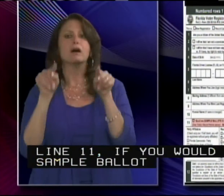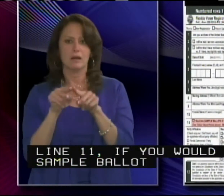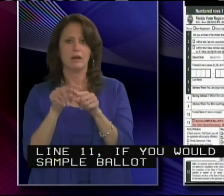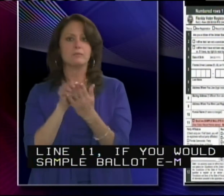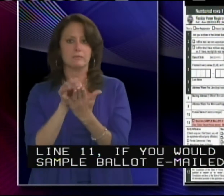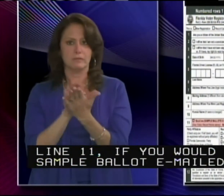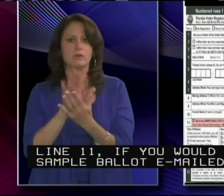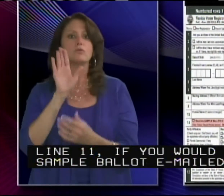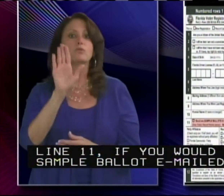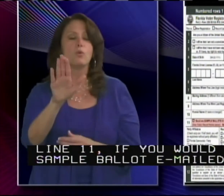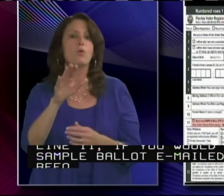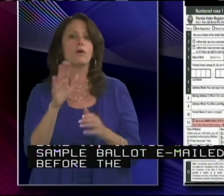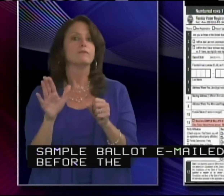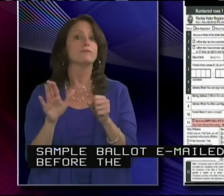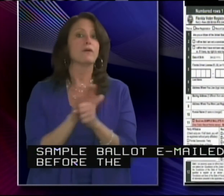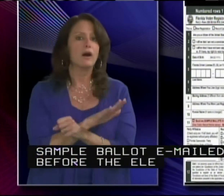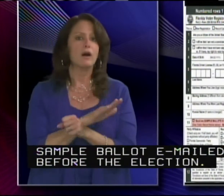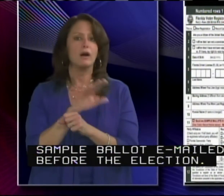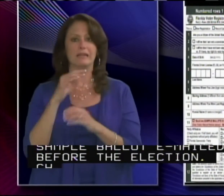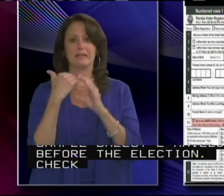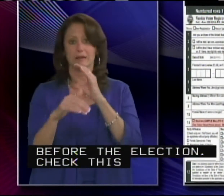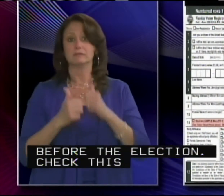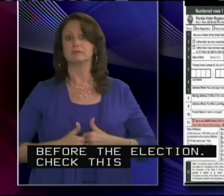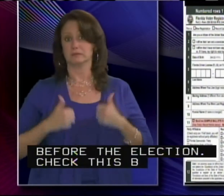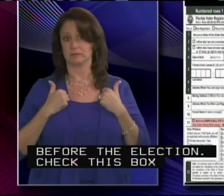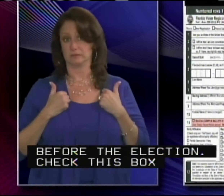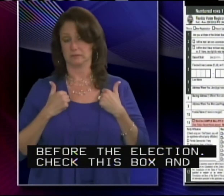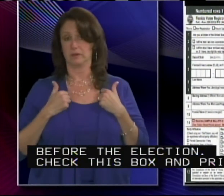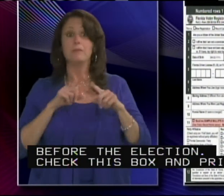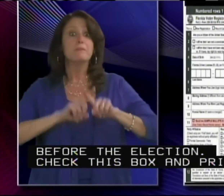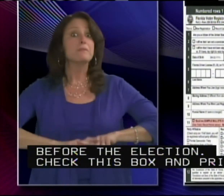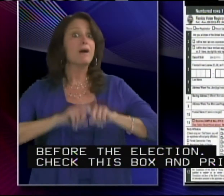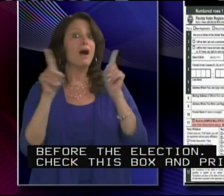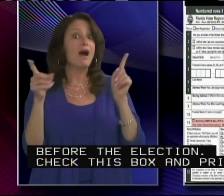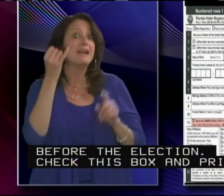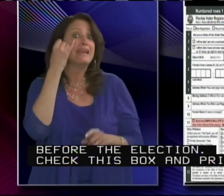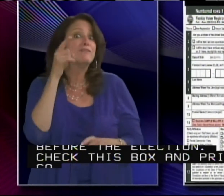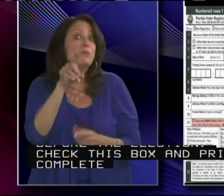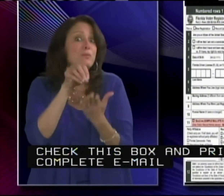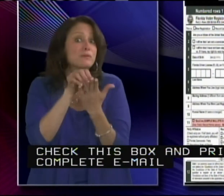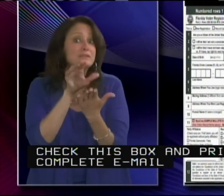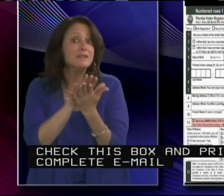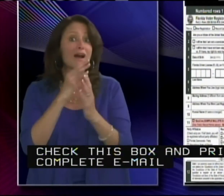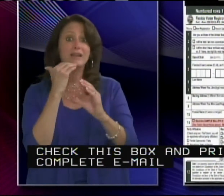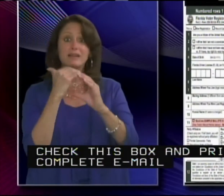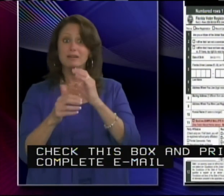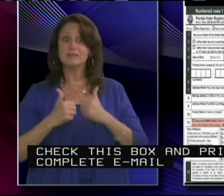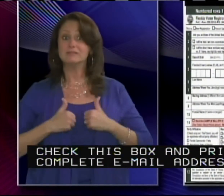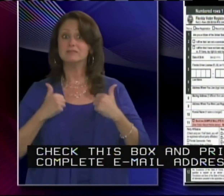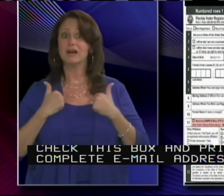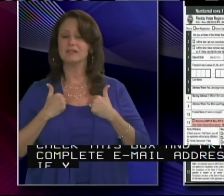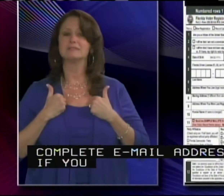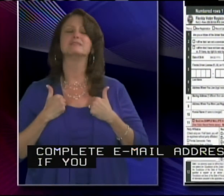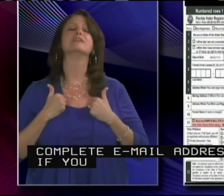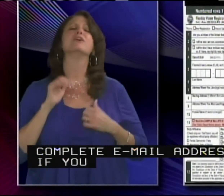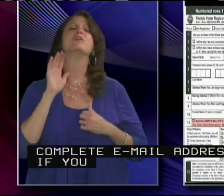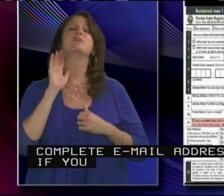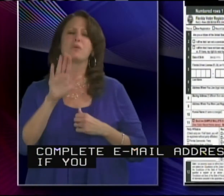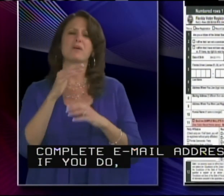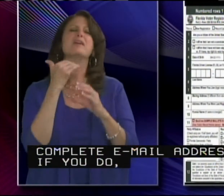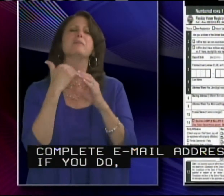box and print your complete email address. But if you do, your email becomes